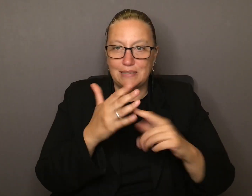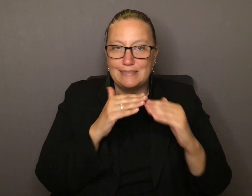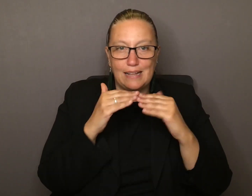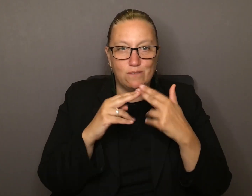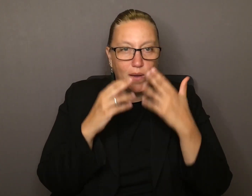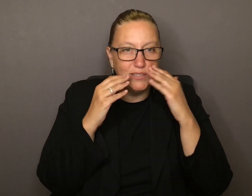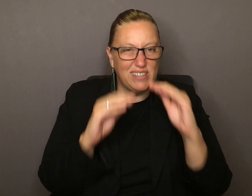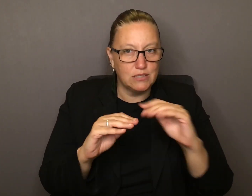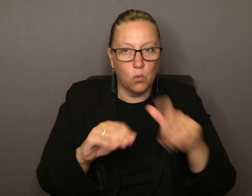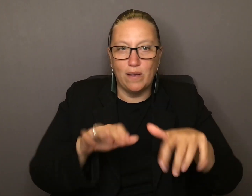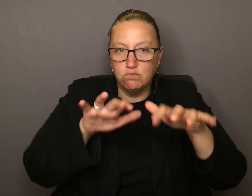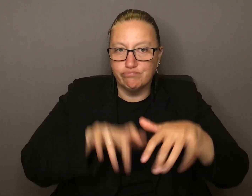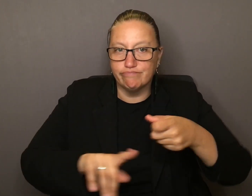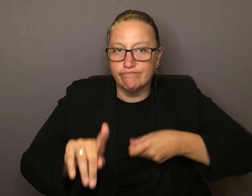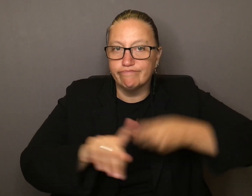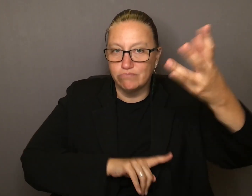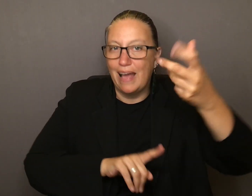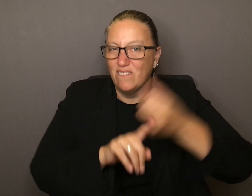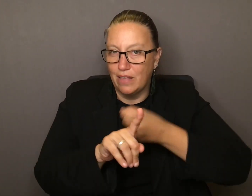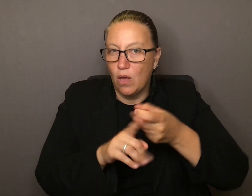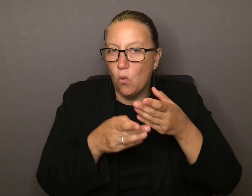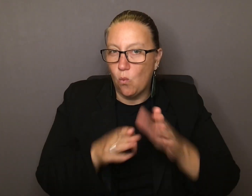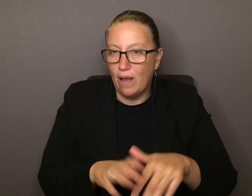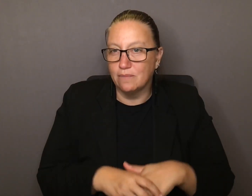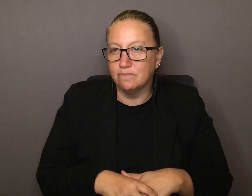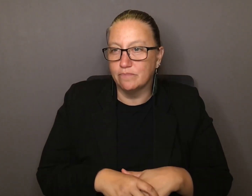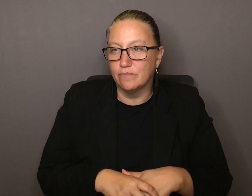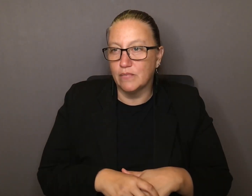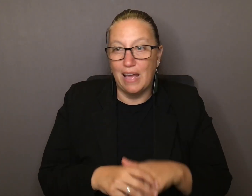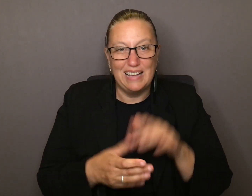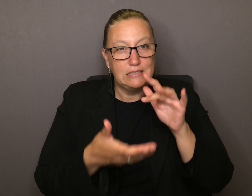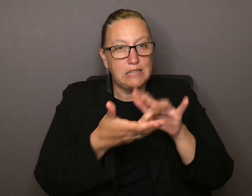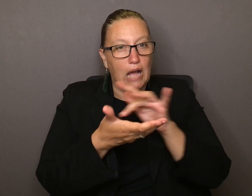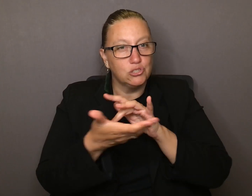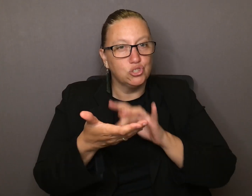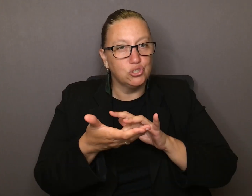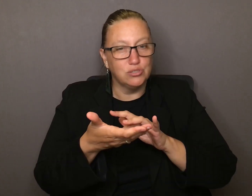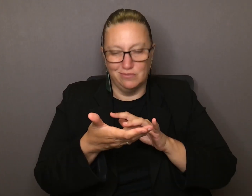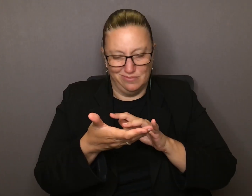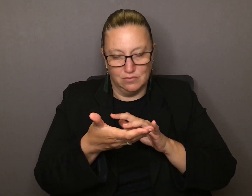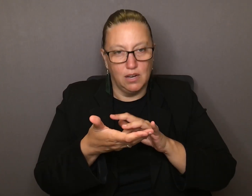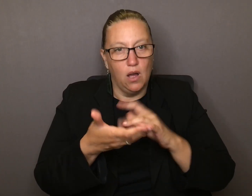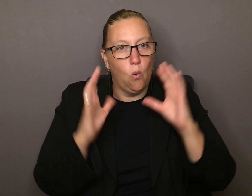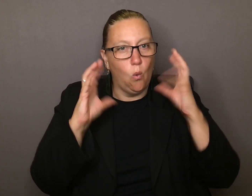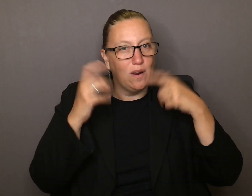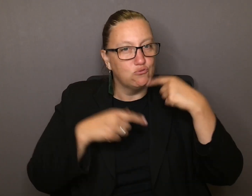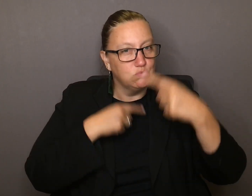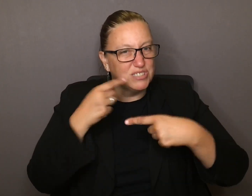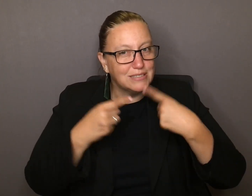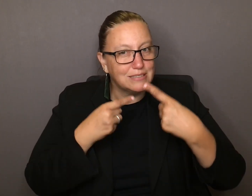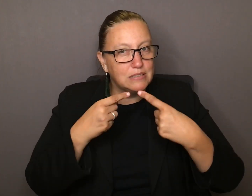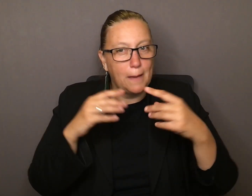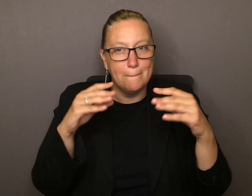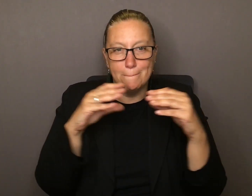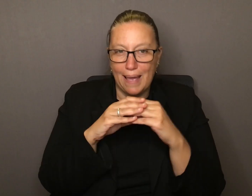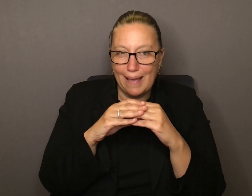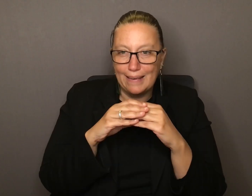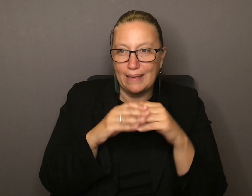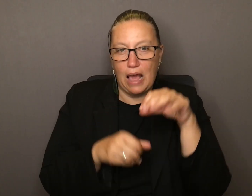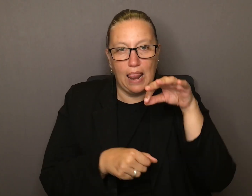We campaign for accessibility on things like touchscreens, audio description, banking, electoral voting, taxi